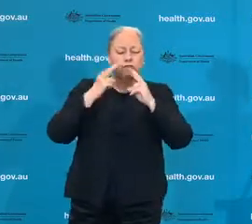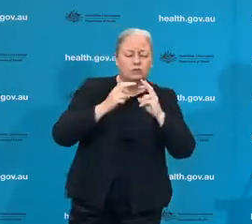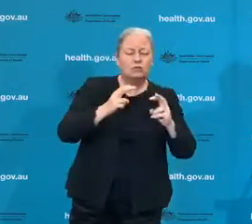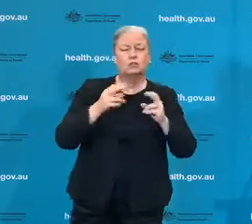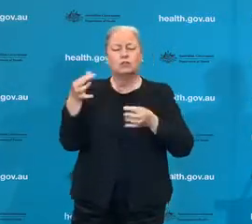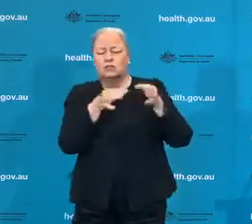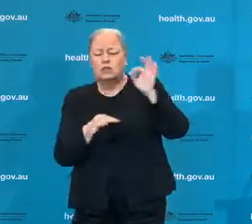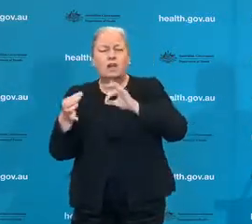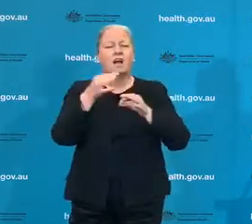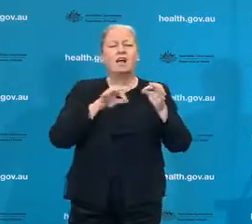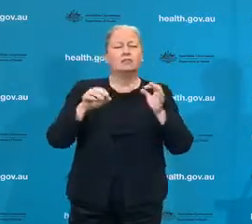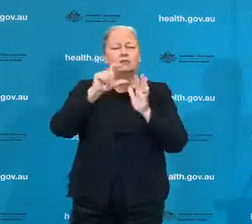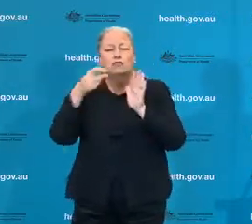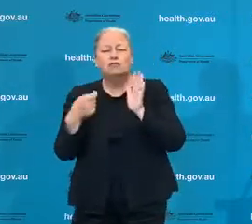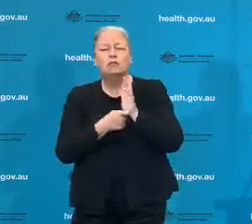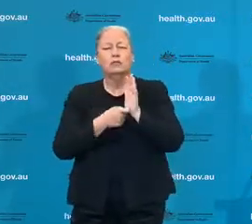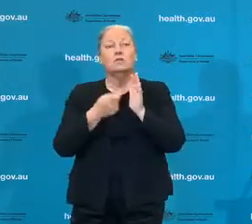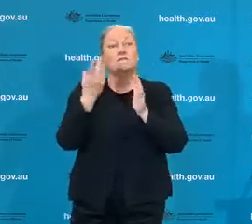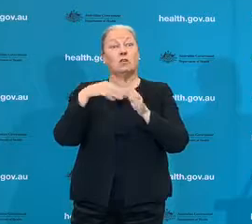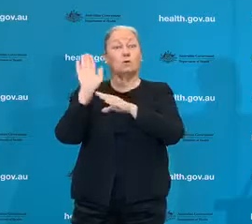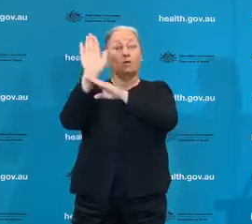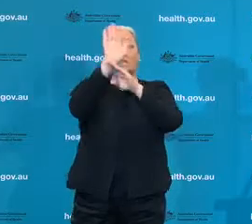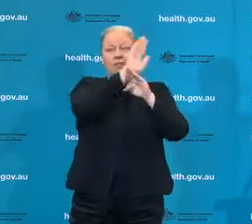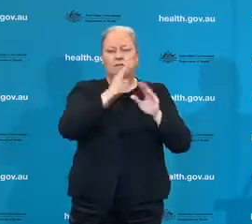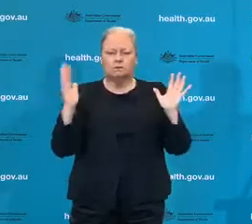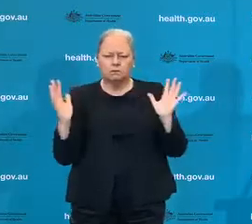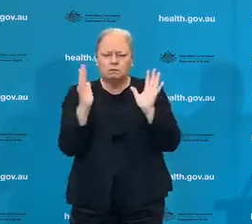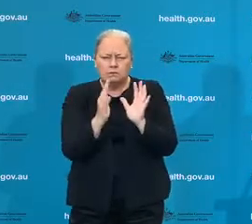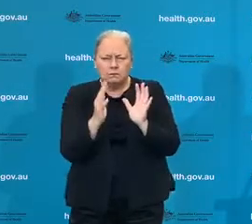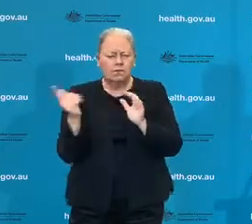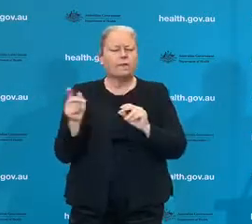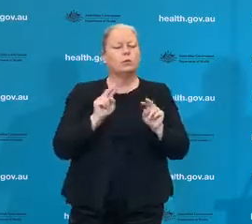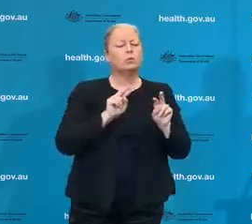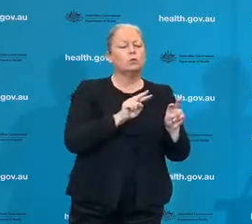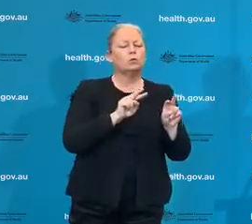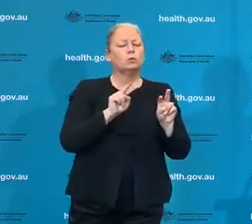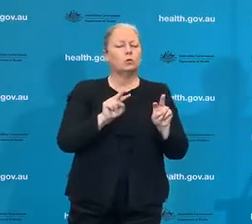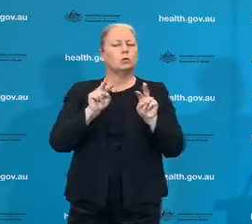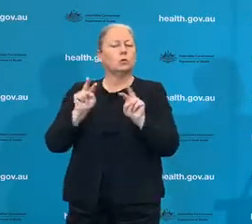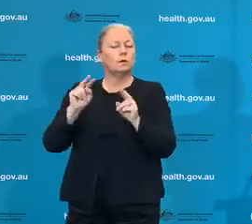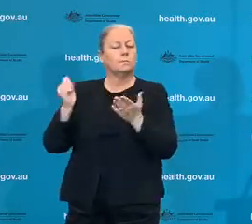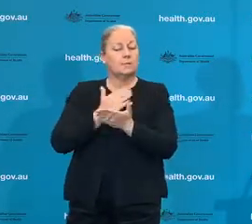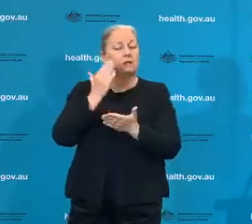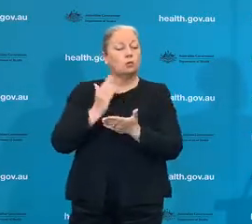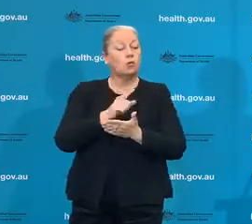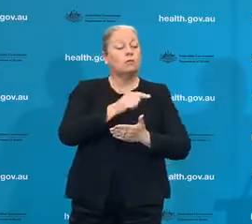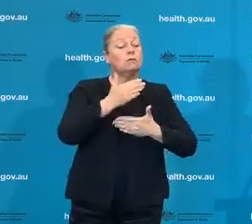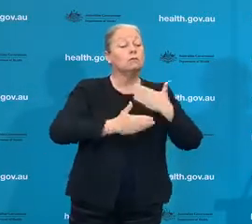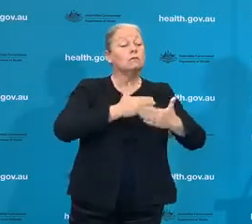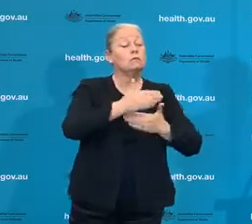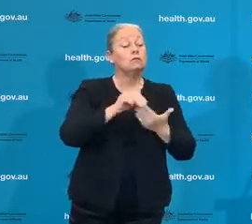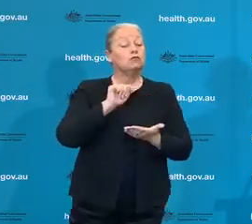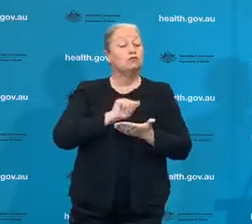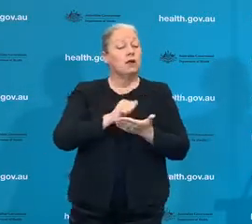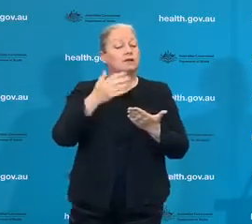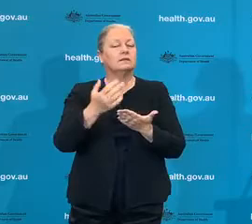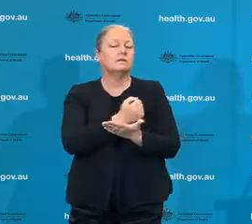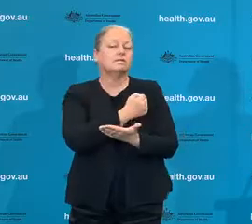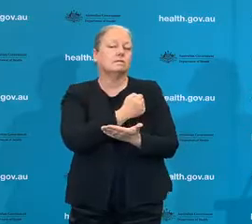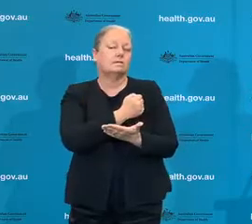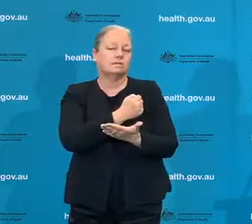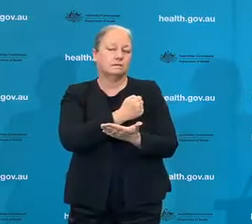on these boards, who oversee these trials and ensure that they're conducted in a very safe way. These